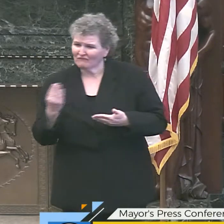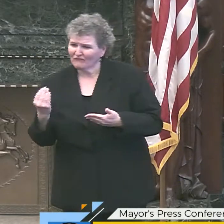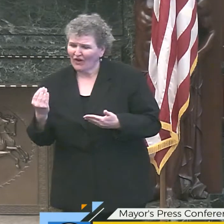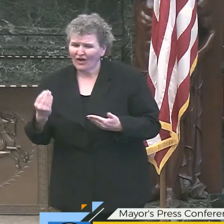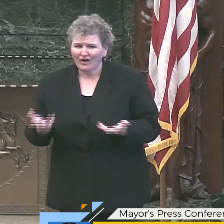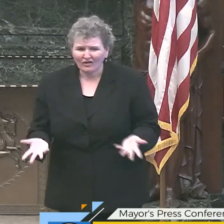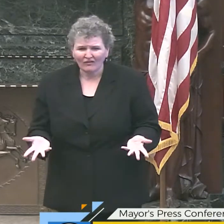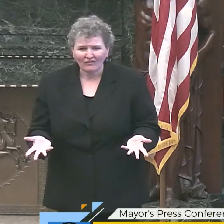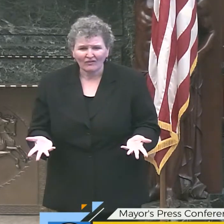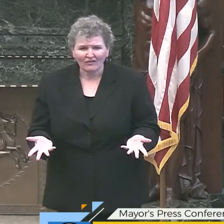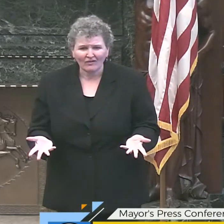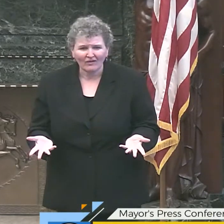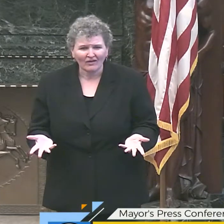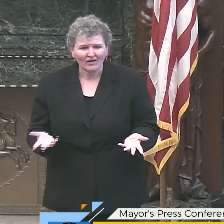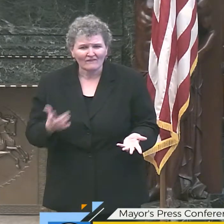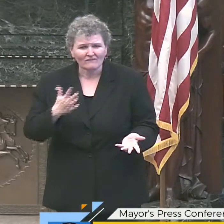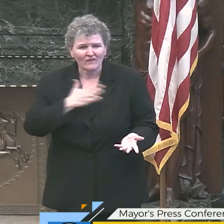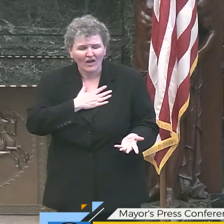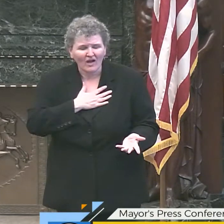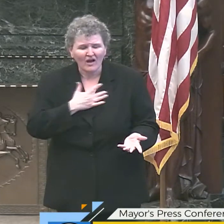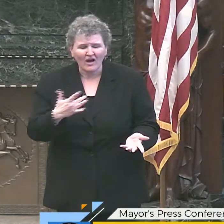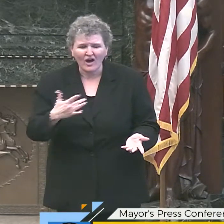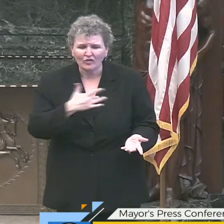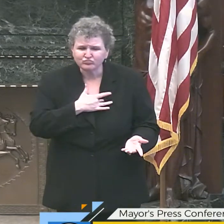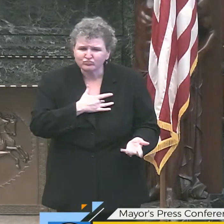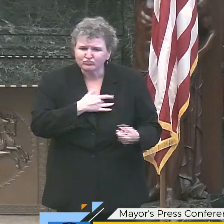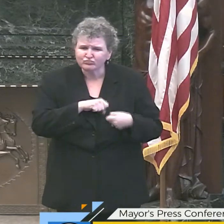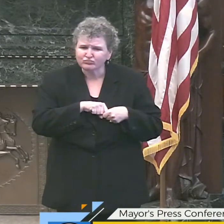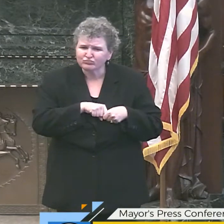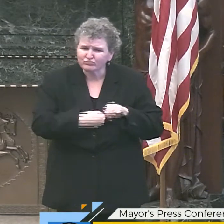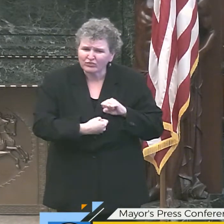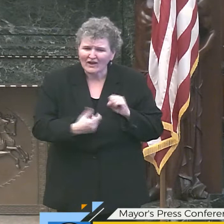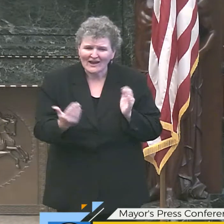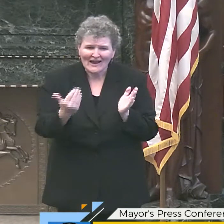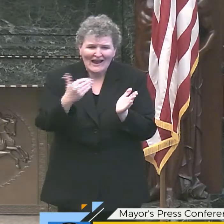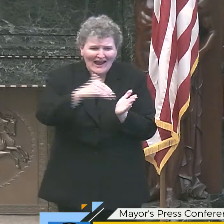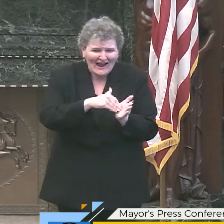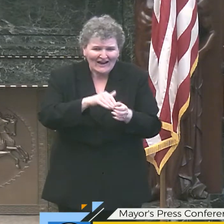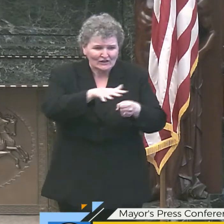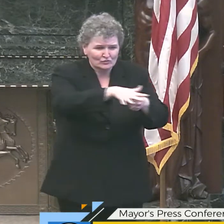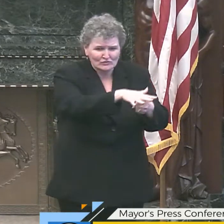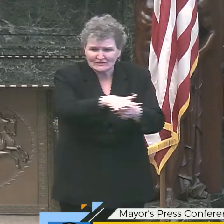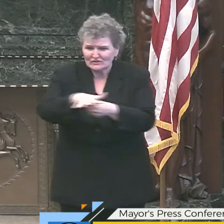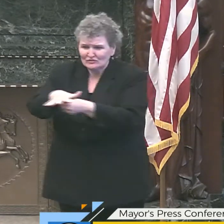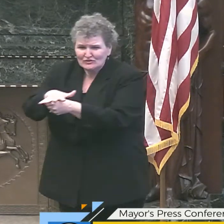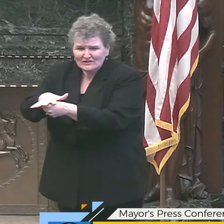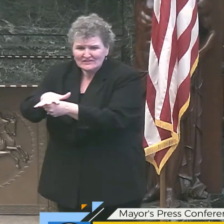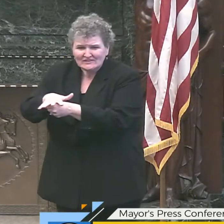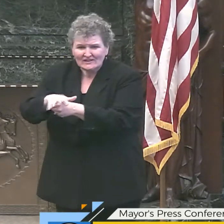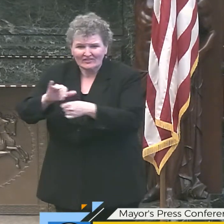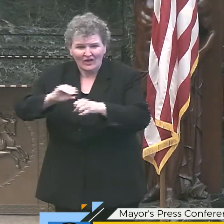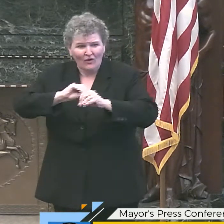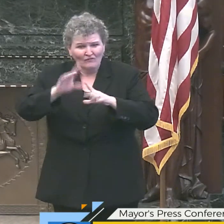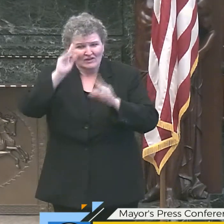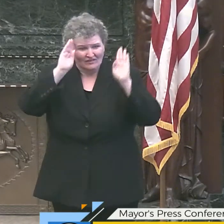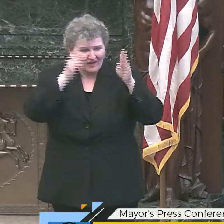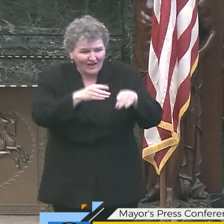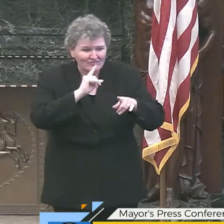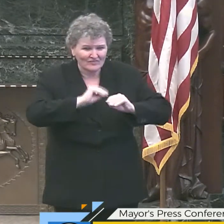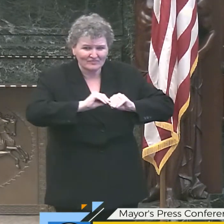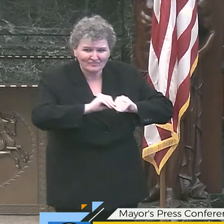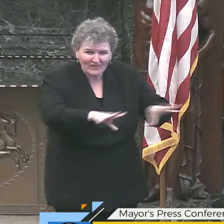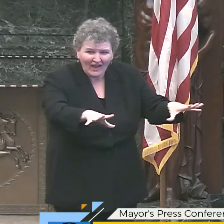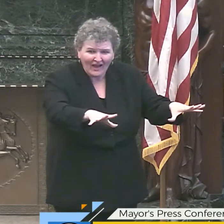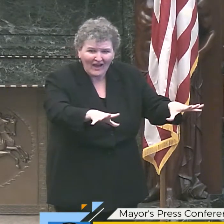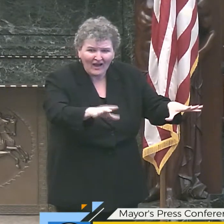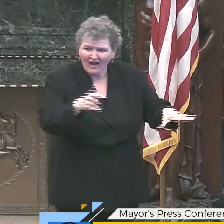the fact that it comes as the impact of this virus is felt in every neighborhood of Philadelphia is even more gut-wrenching. We need everyone to come